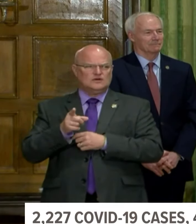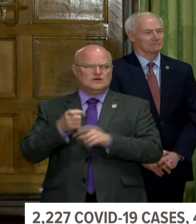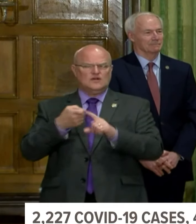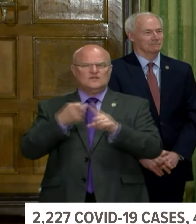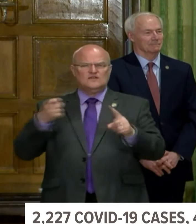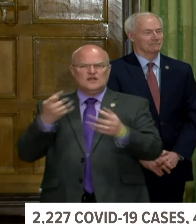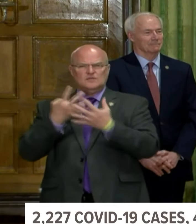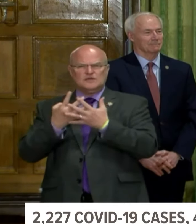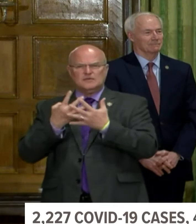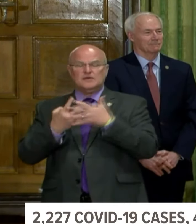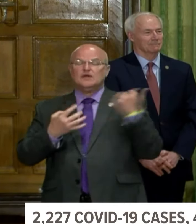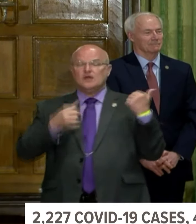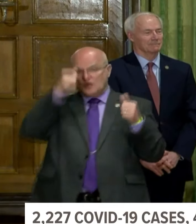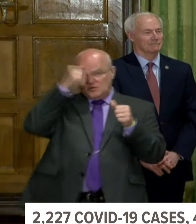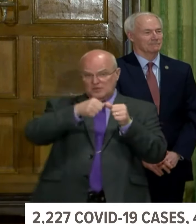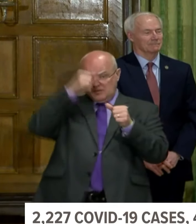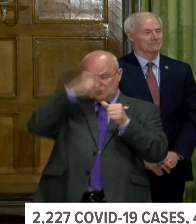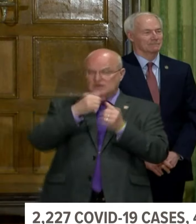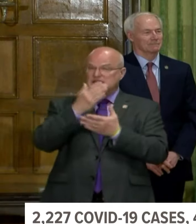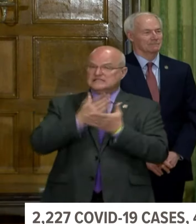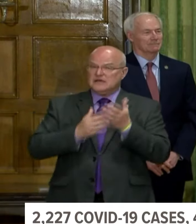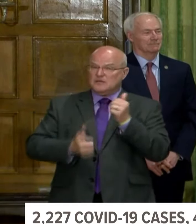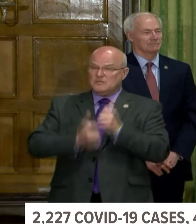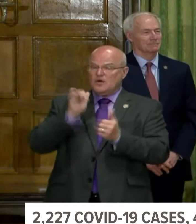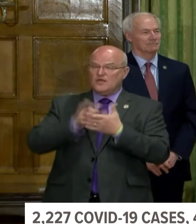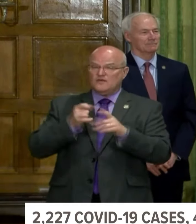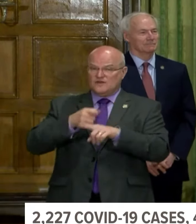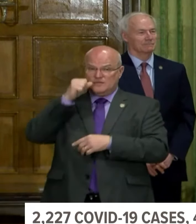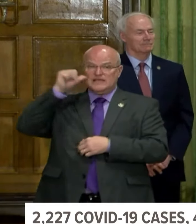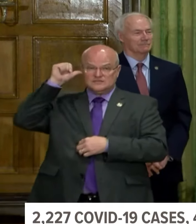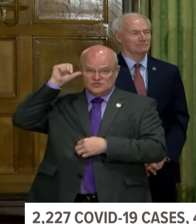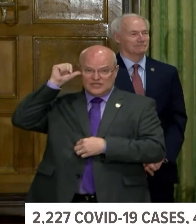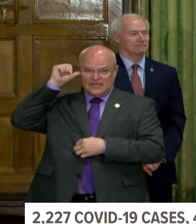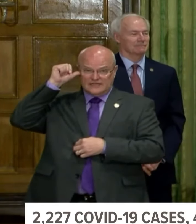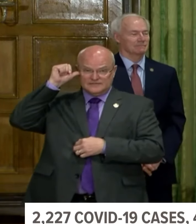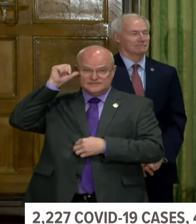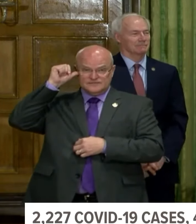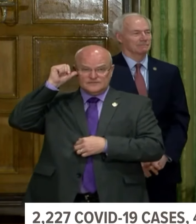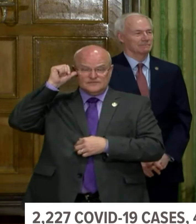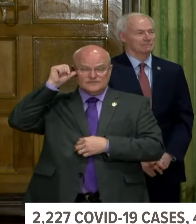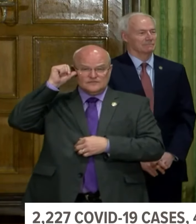from Cummins. Now remember, most of those were from yesterday.